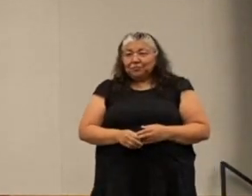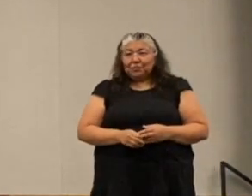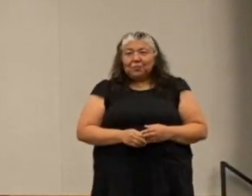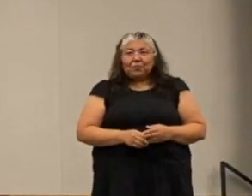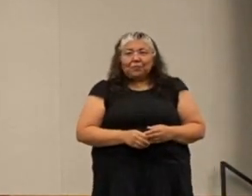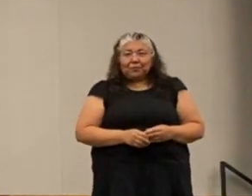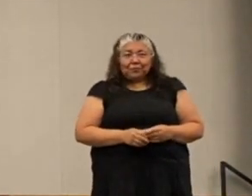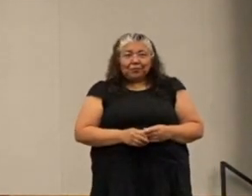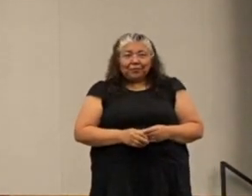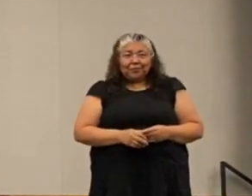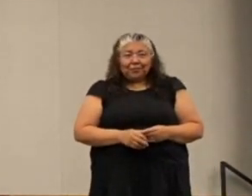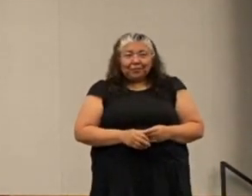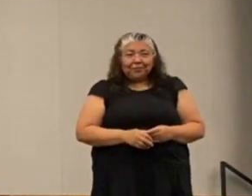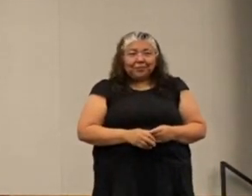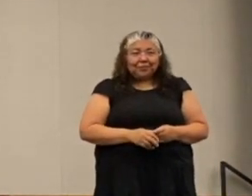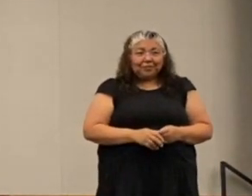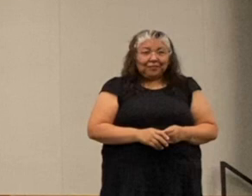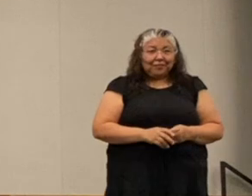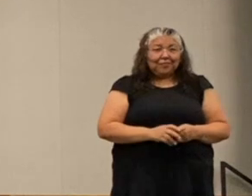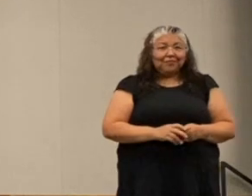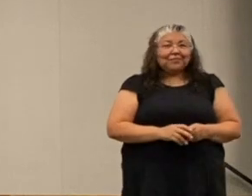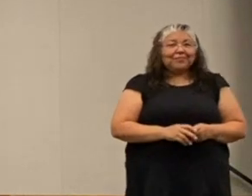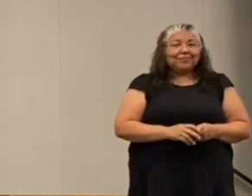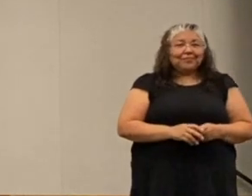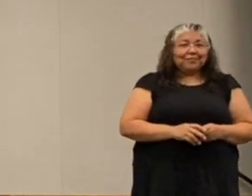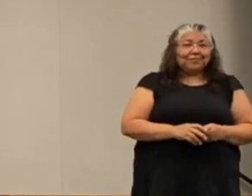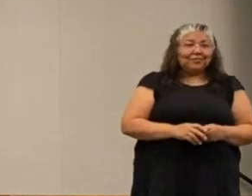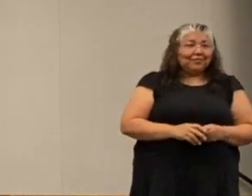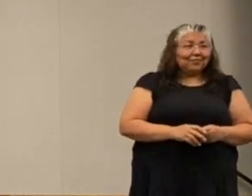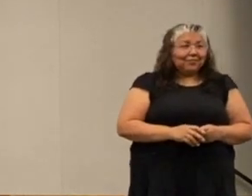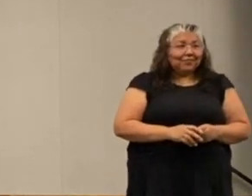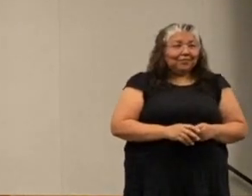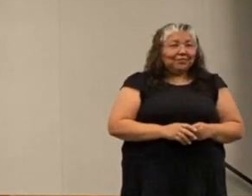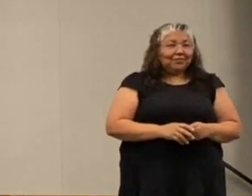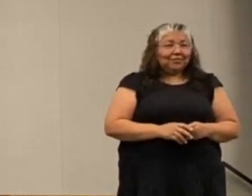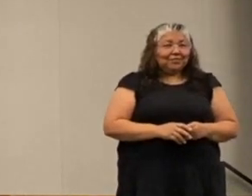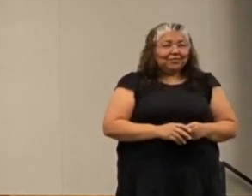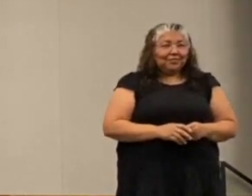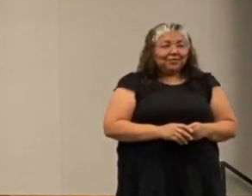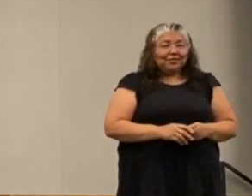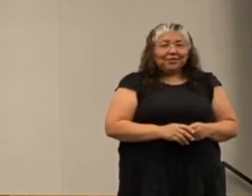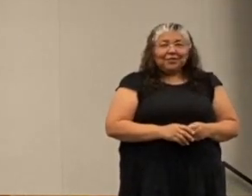God. There's only one God. Number one.